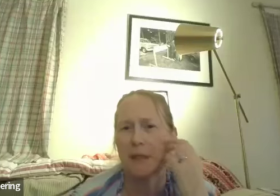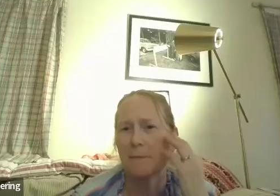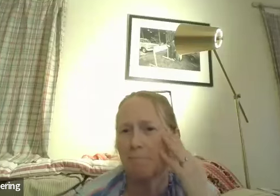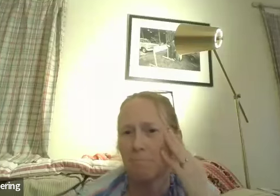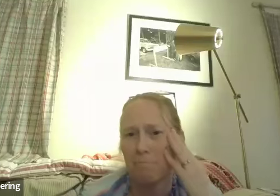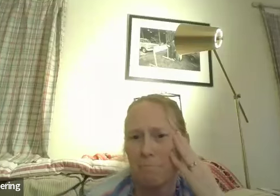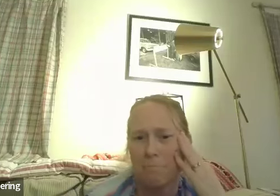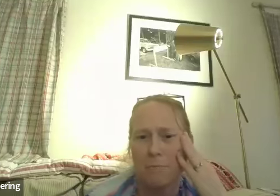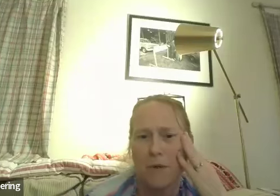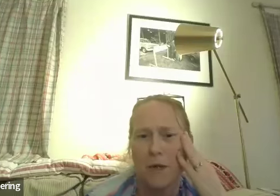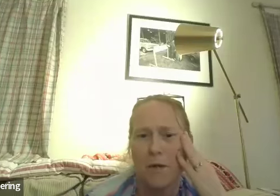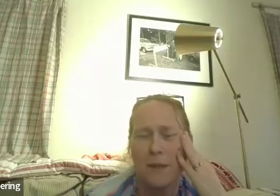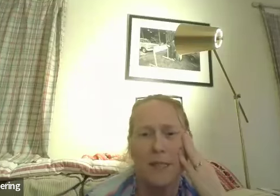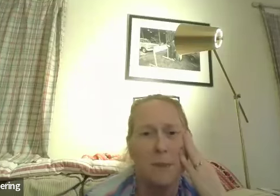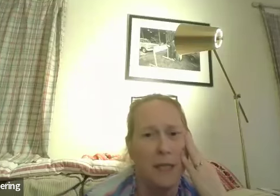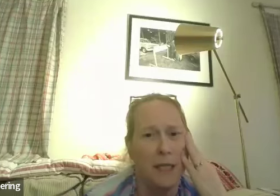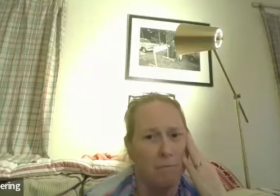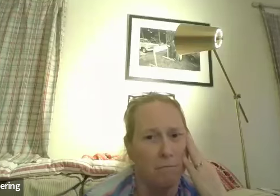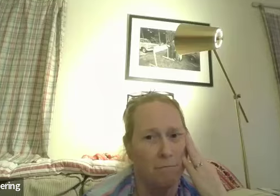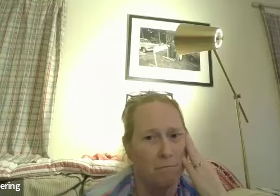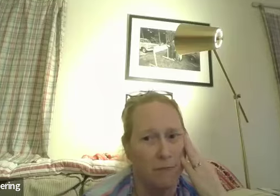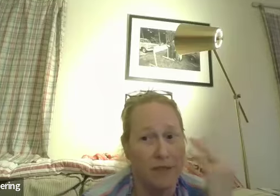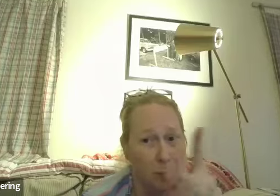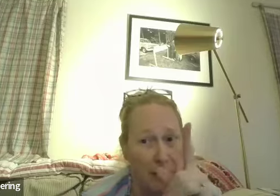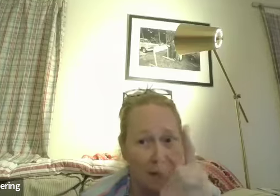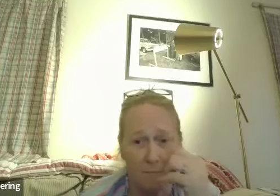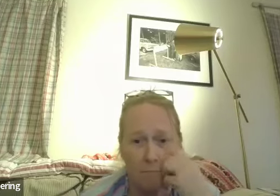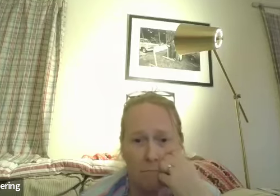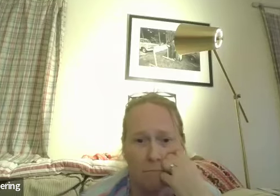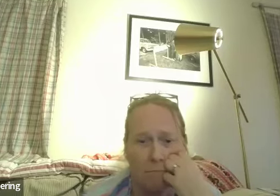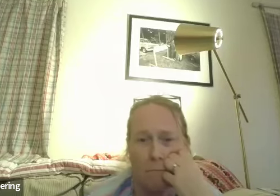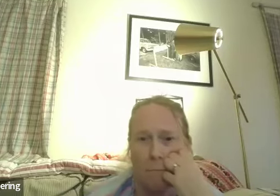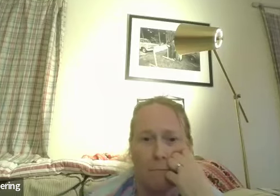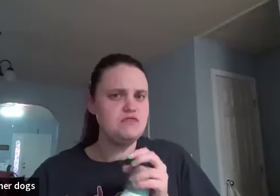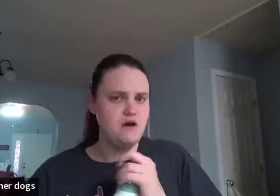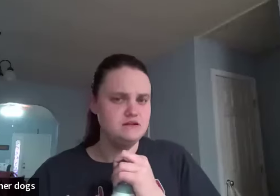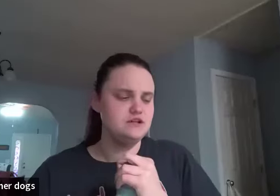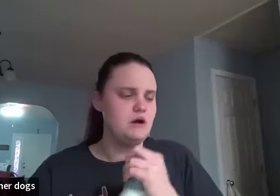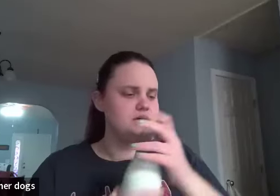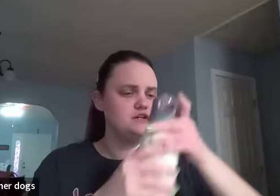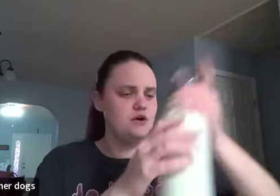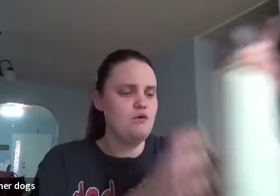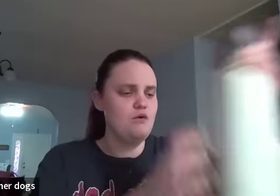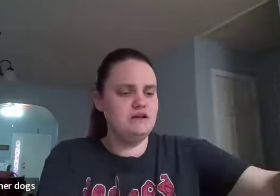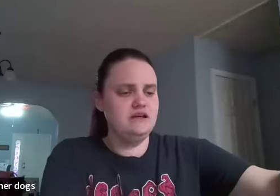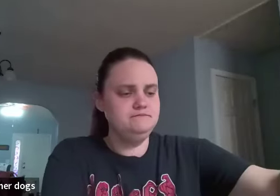briefly, Mm-hmm. but it's been several weeks. That's what I thought. So I'm gonna go over it